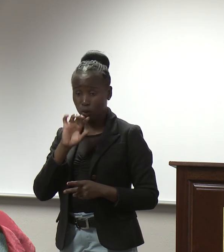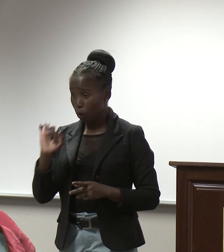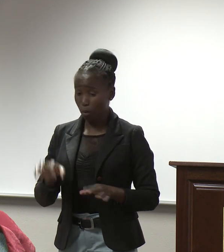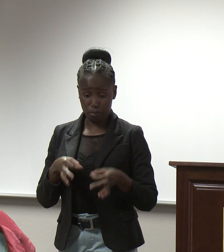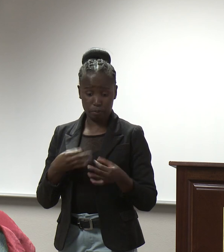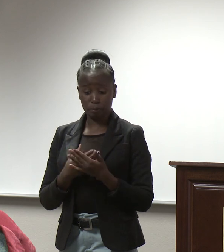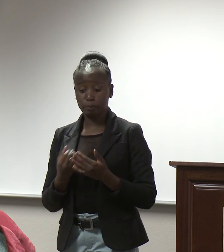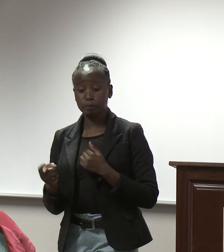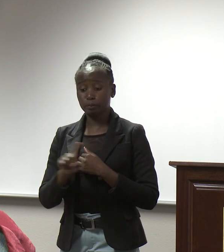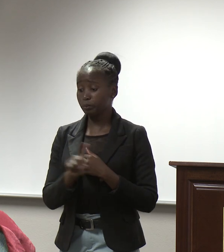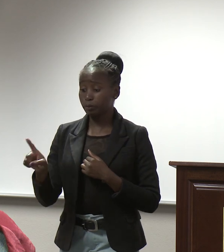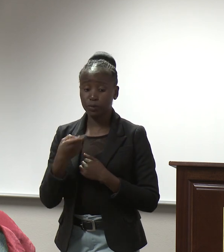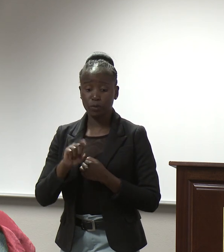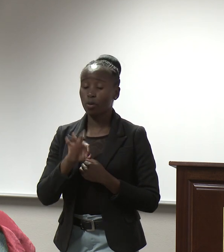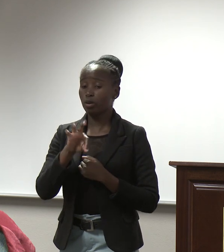30 times.